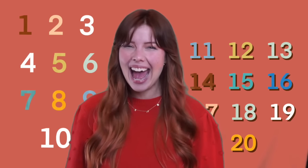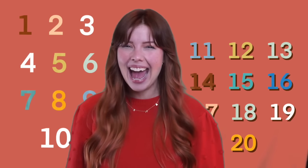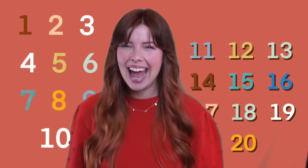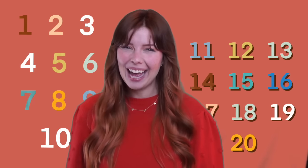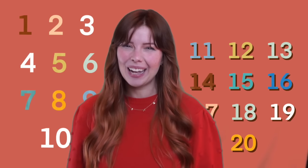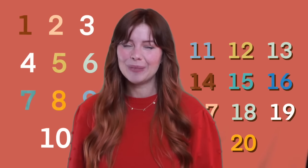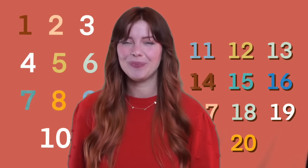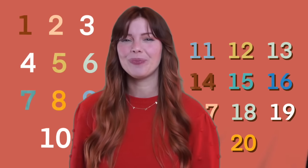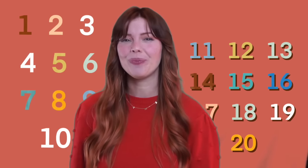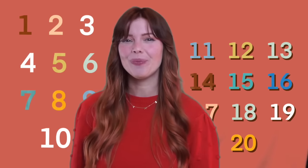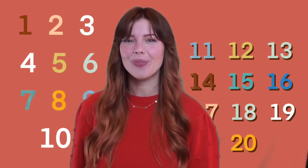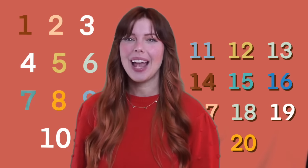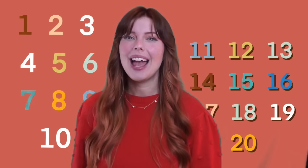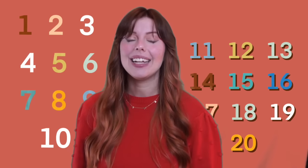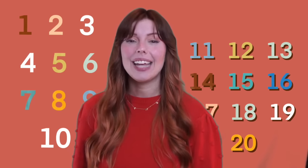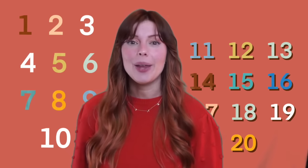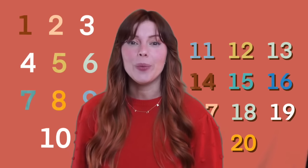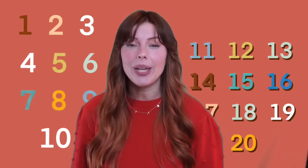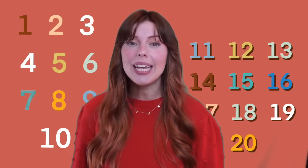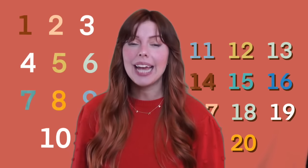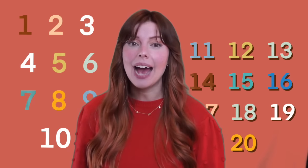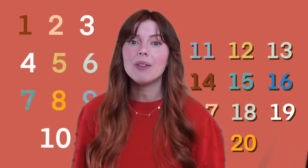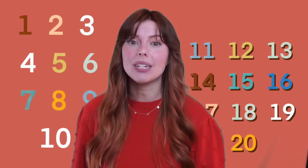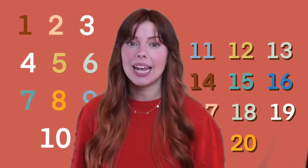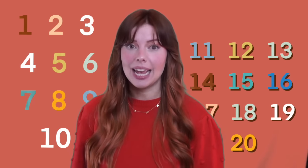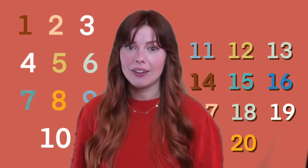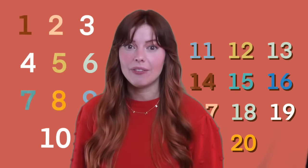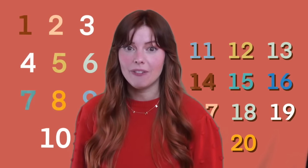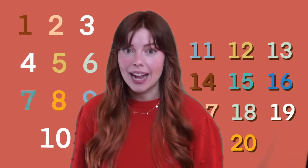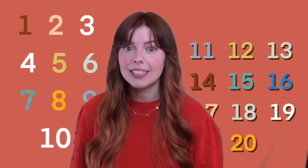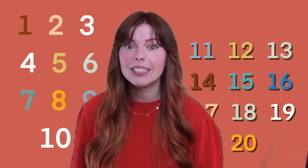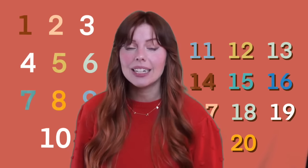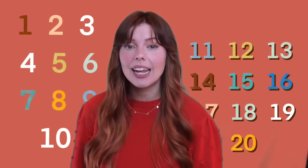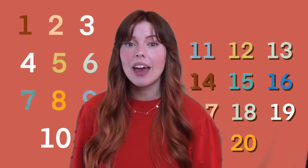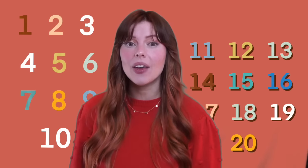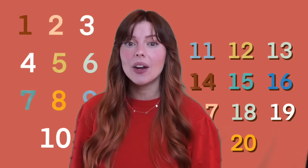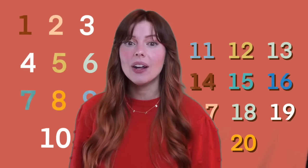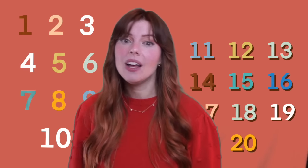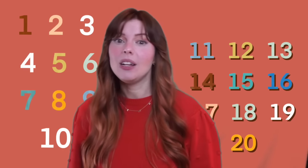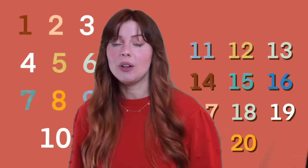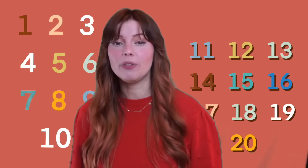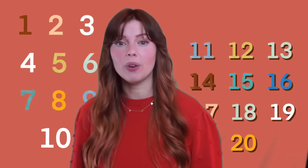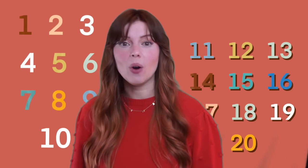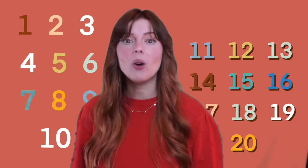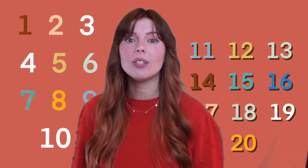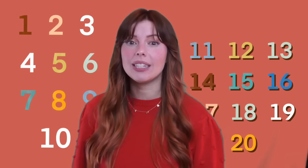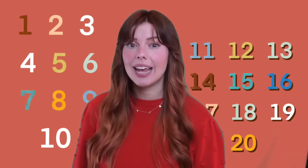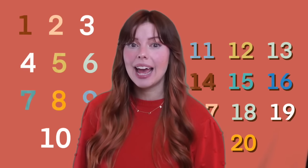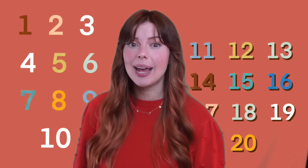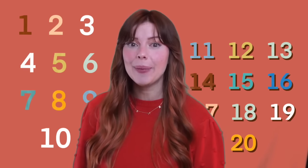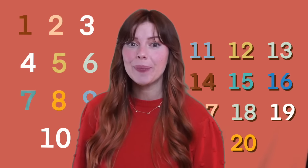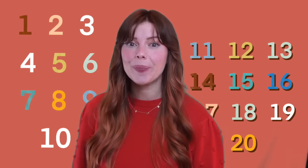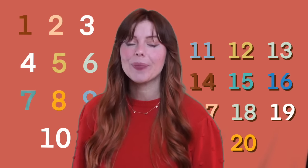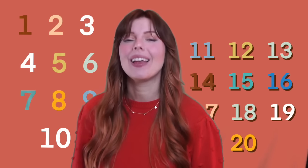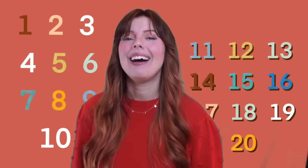Yay! Can we count in French together? Le français.